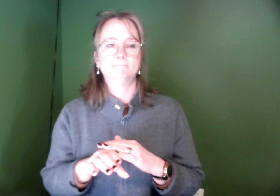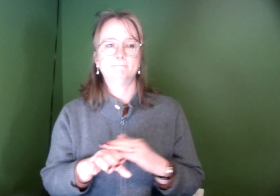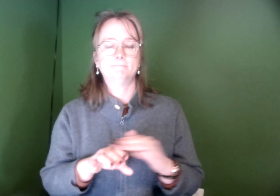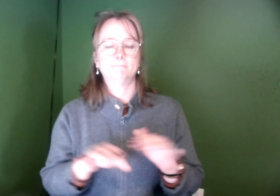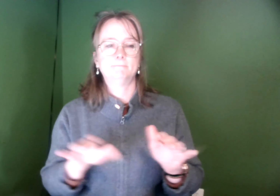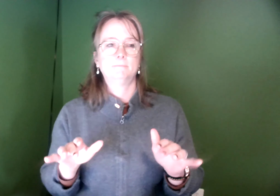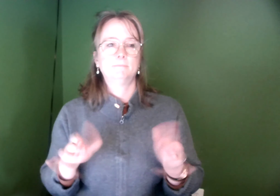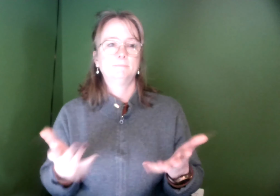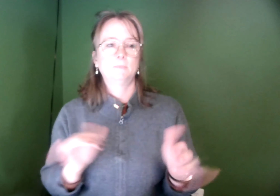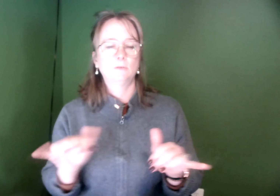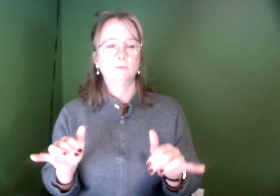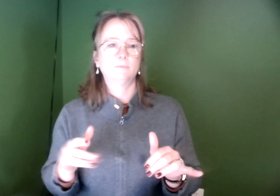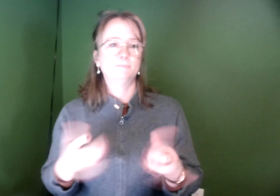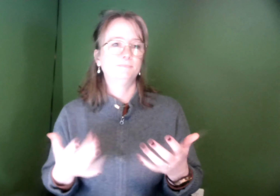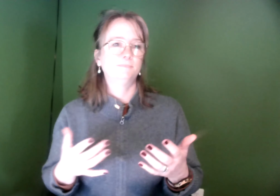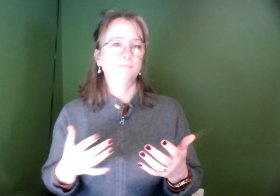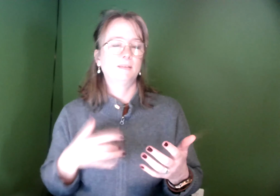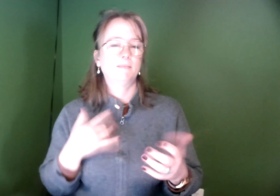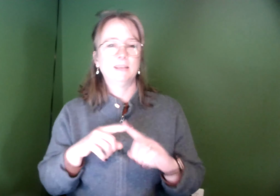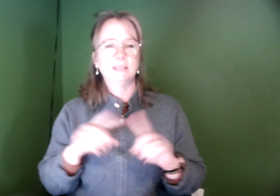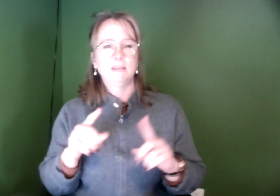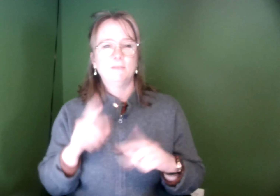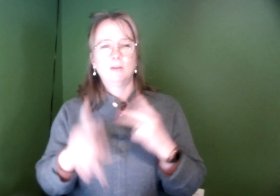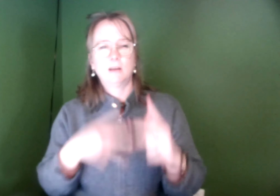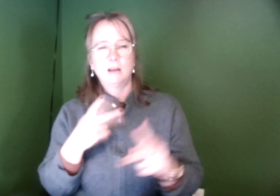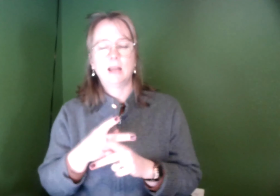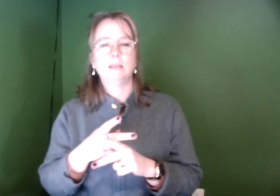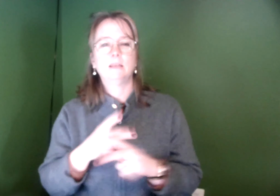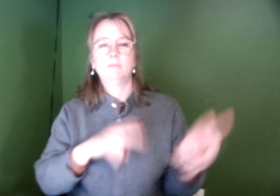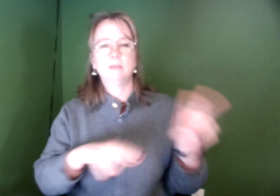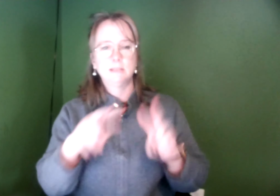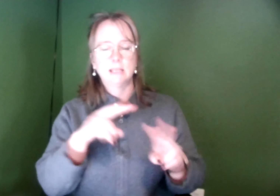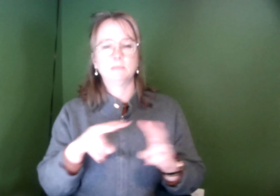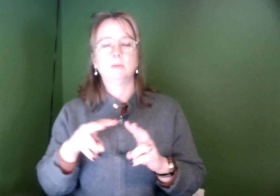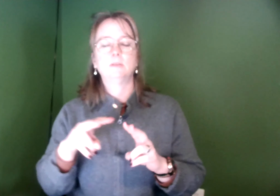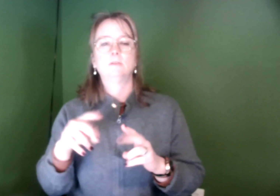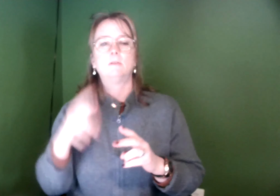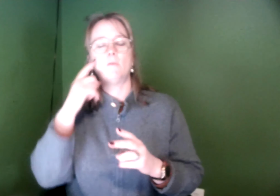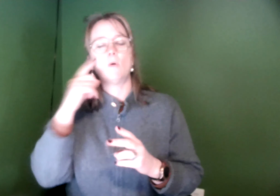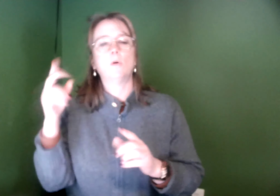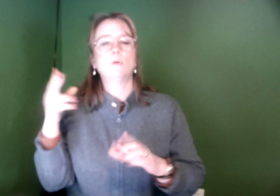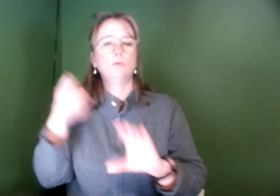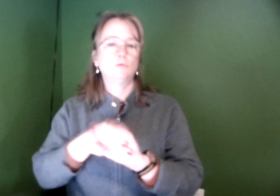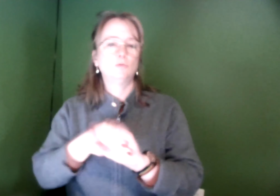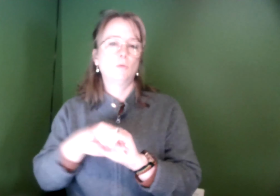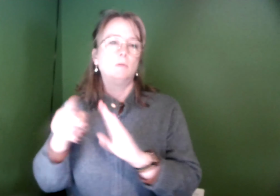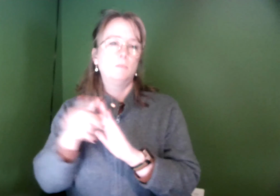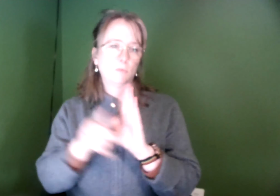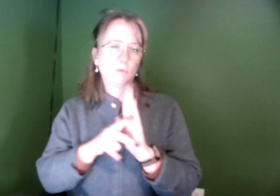kind of assessments or applications to join a program. We do have the same thing. We have only 1